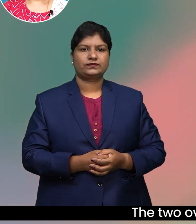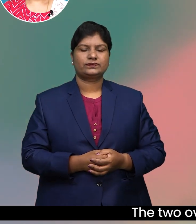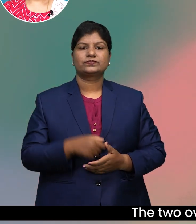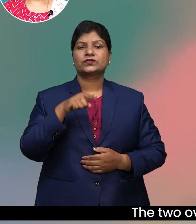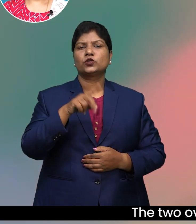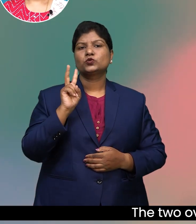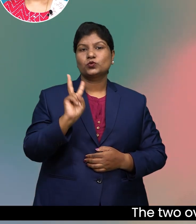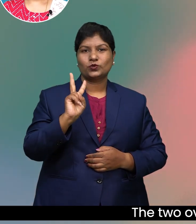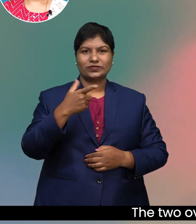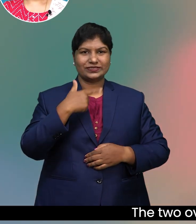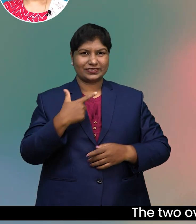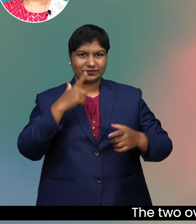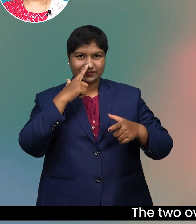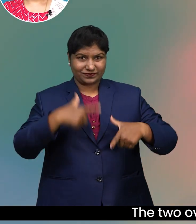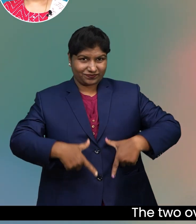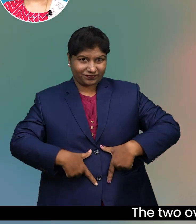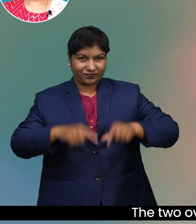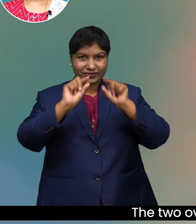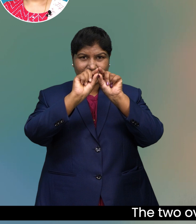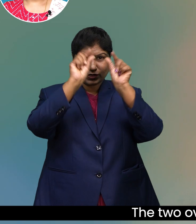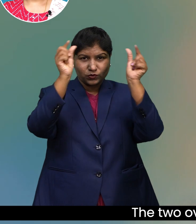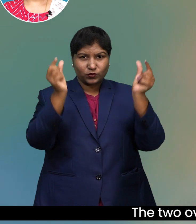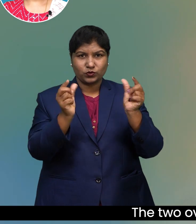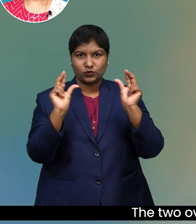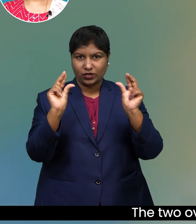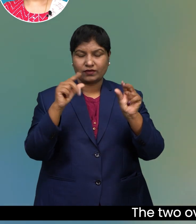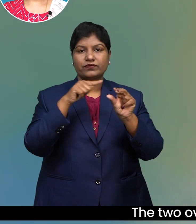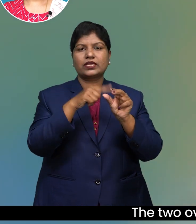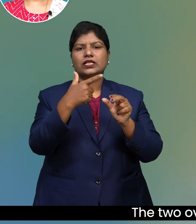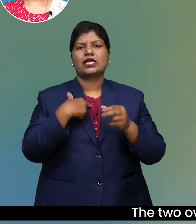The two ovaries that produce ova